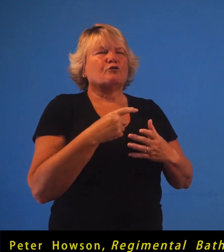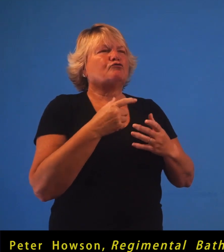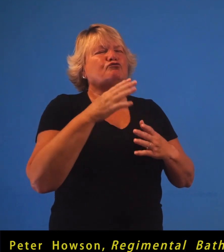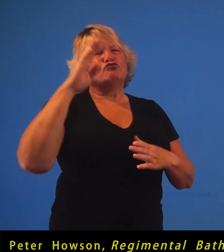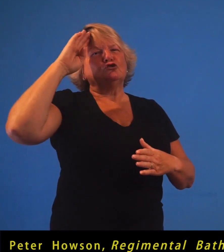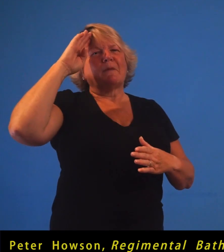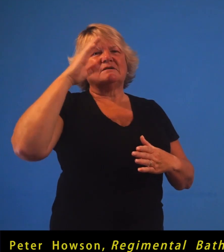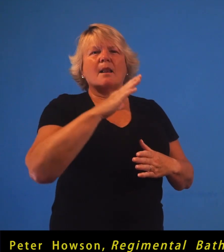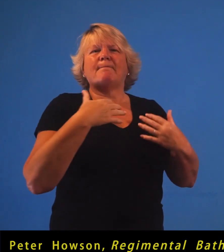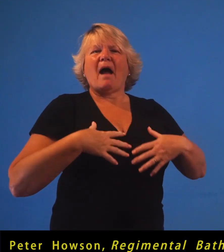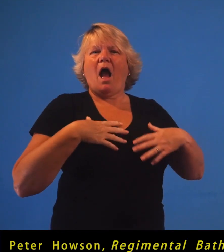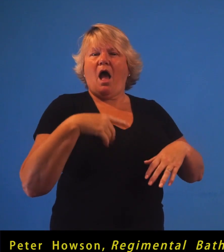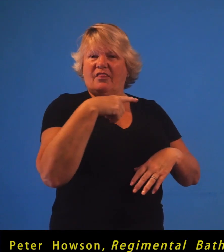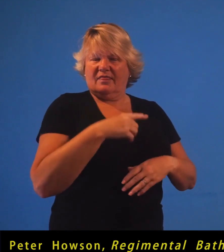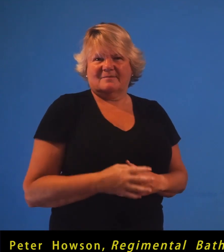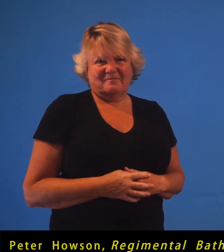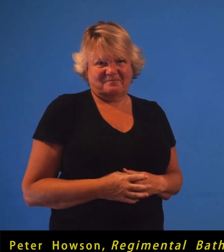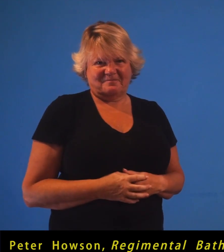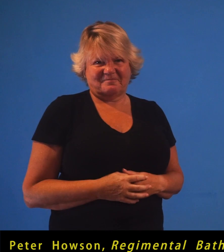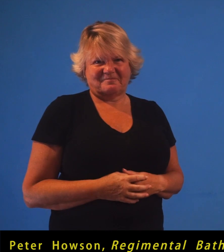Regimental Bath.